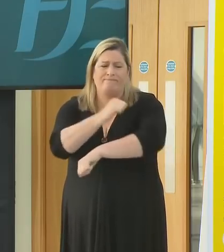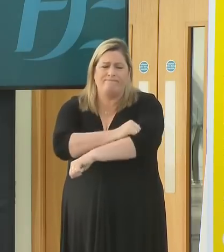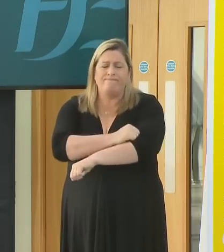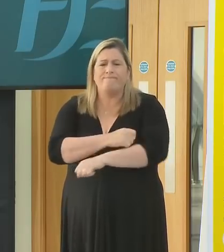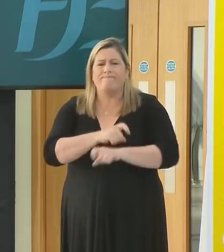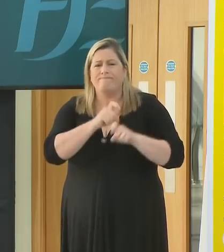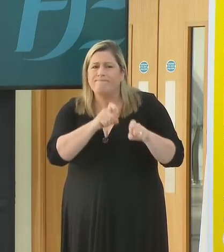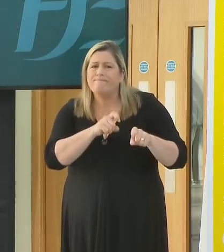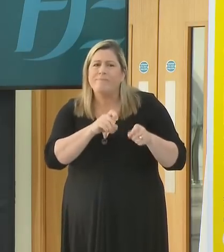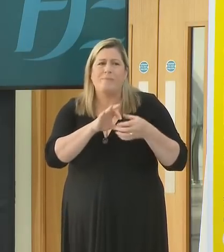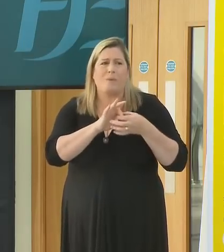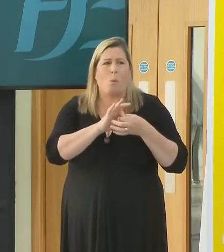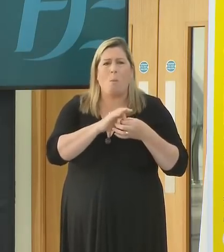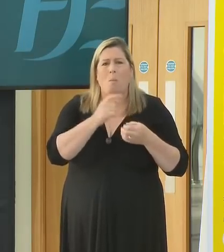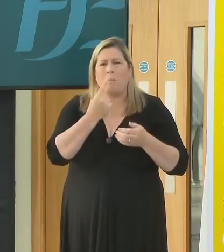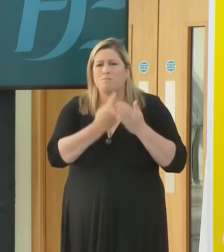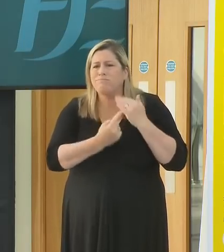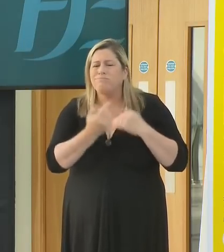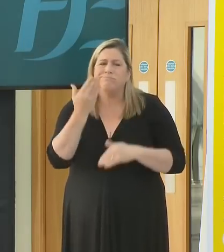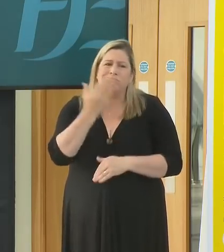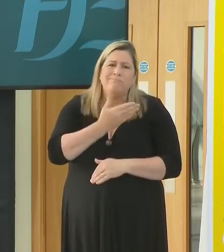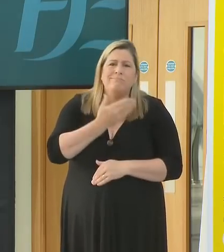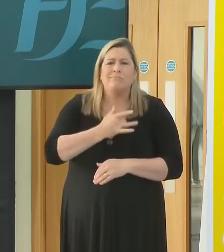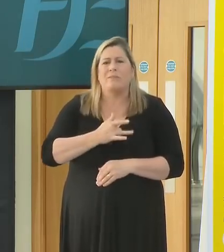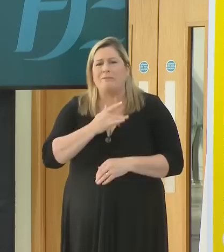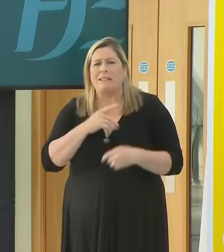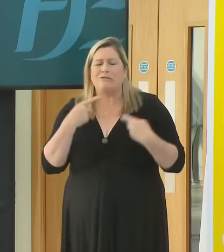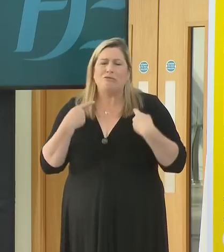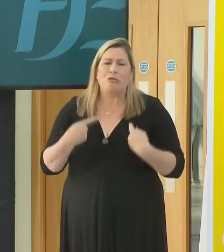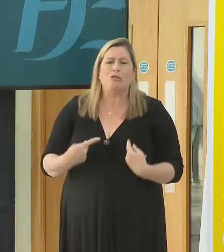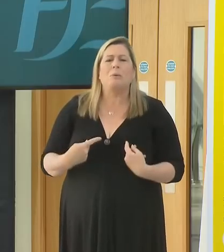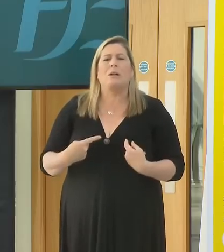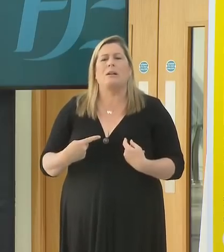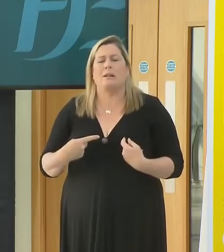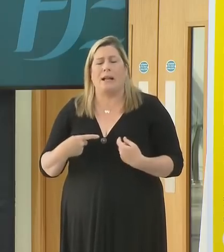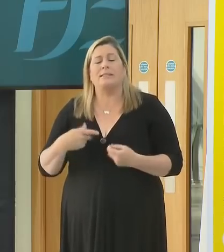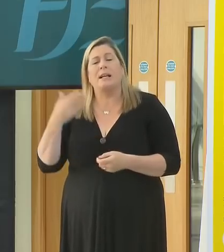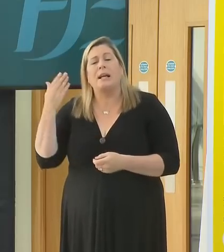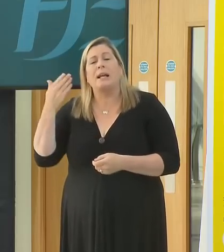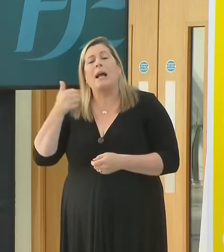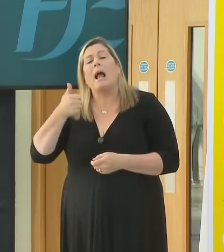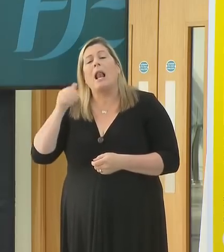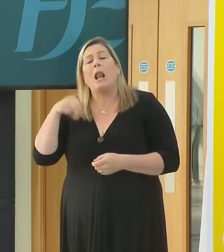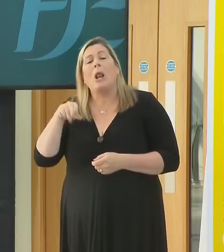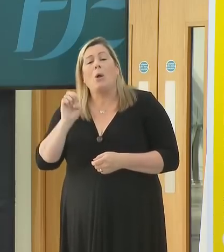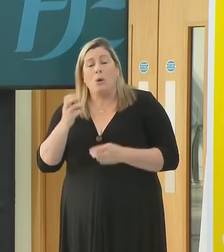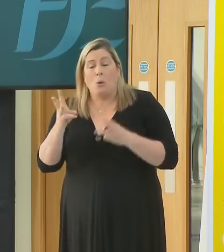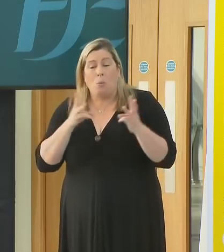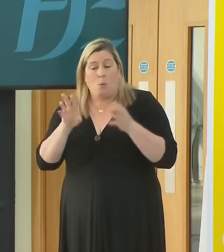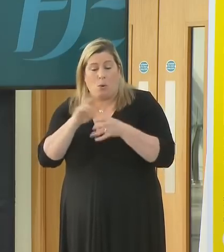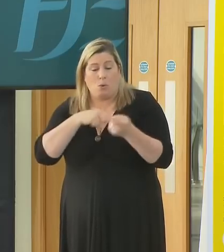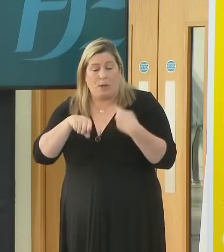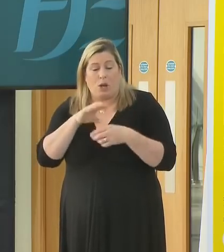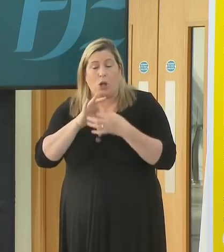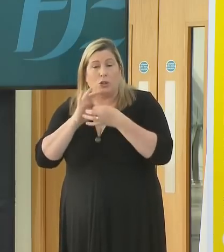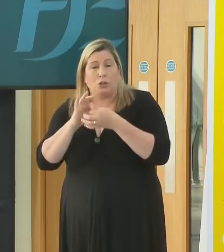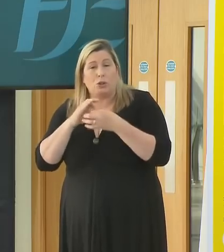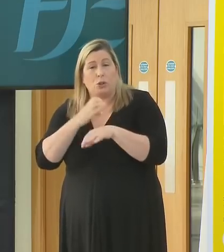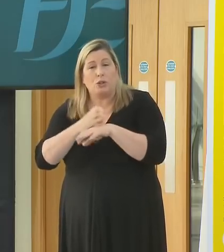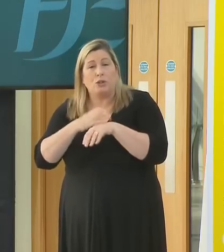their well-being or where they have concerns or feel vulnerable at home. Alone have also worked with us in terms of continuing to provide